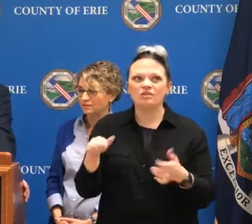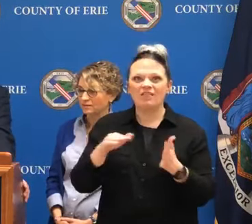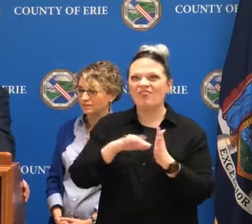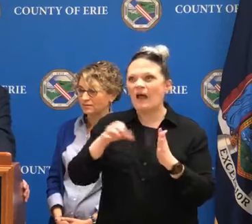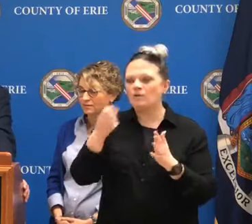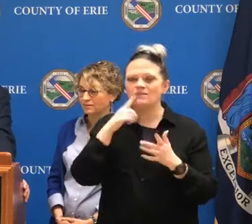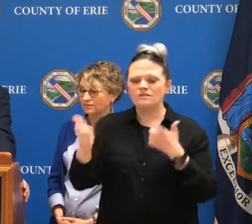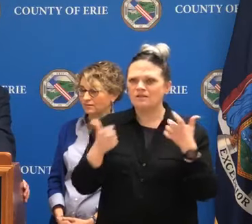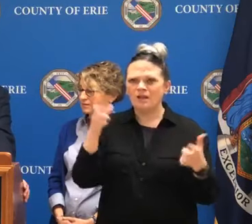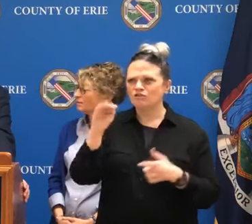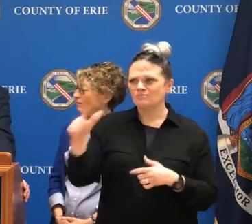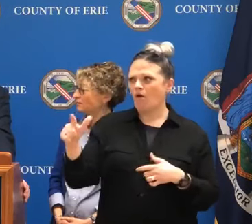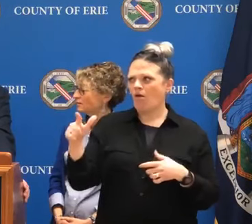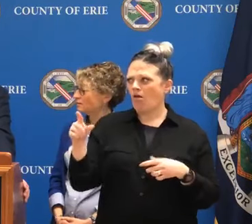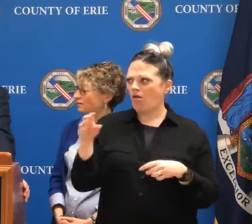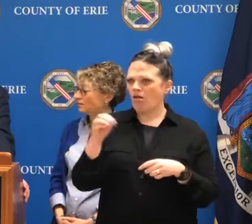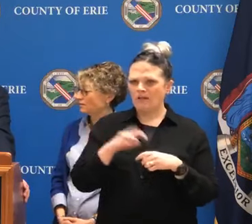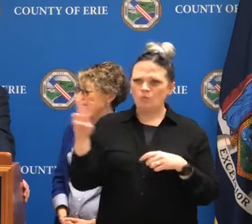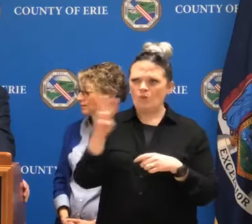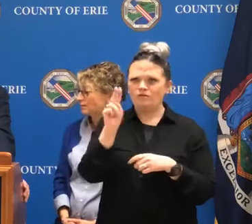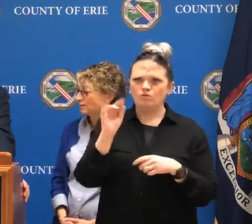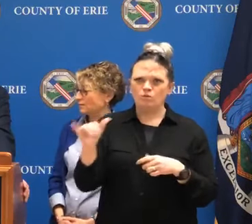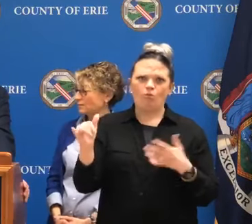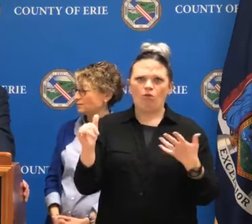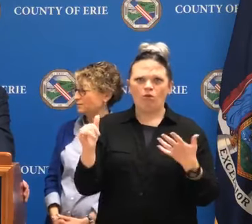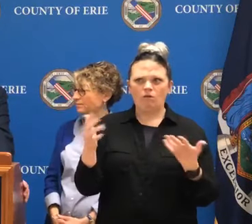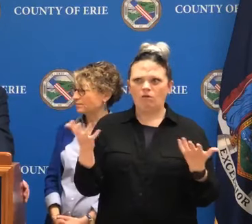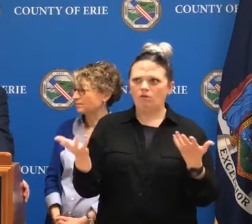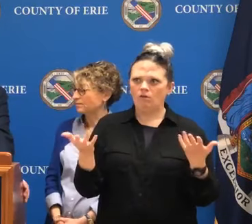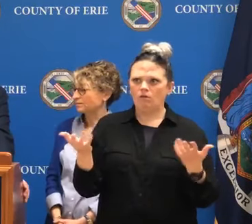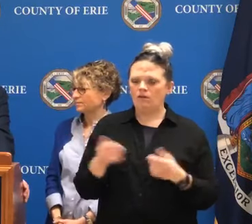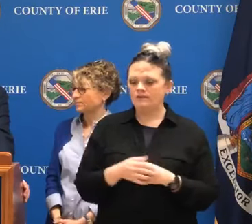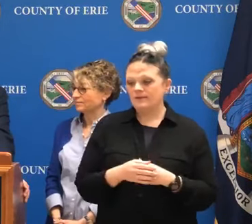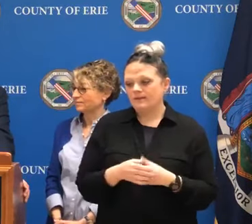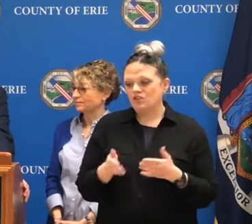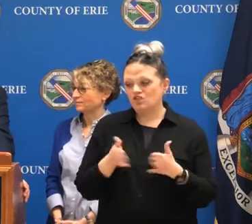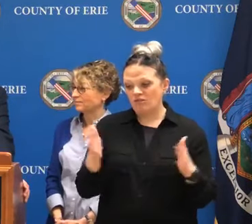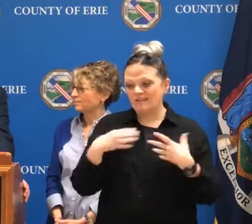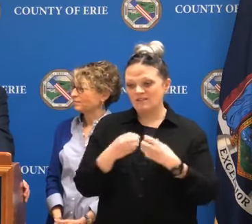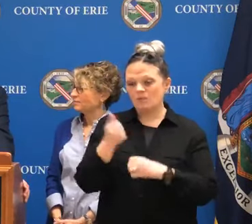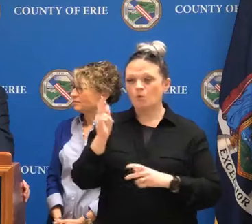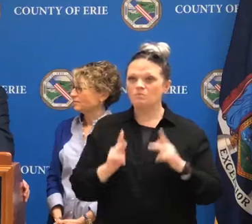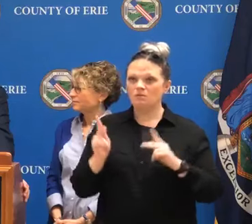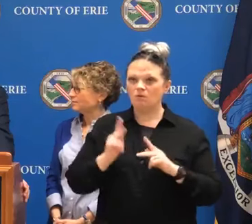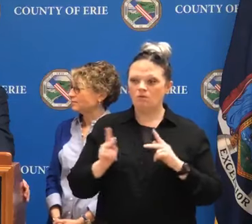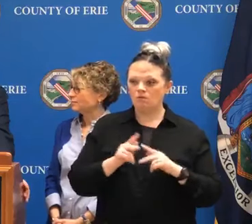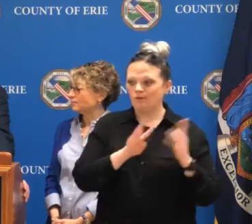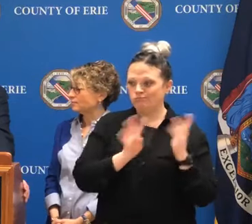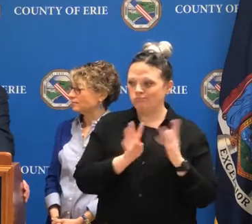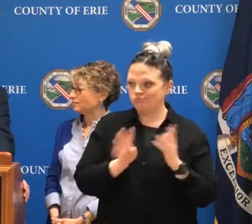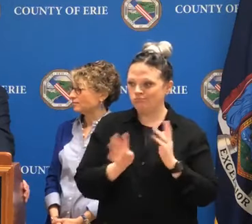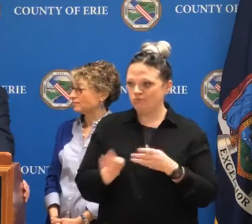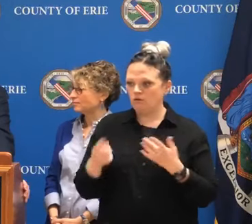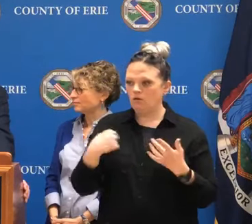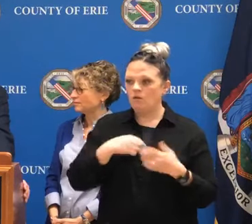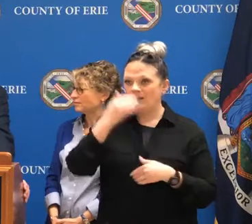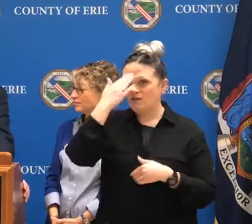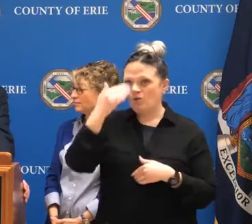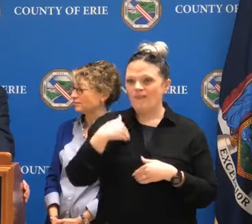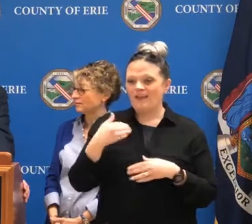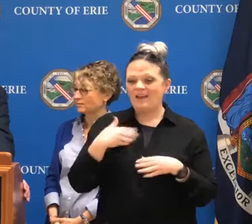It's the largest mall in Western New York. It generally has the most people. We know that there was a career